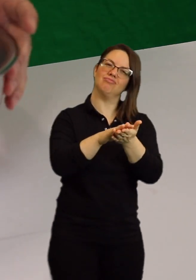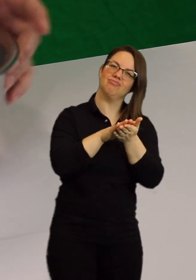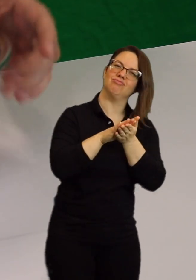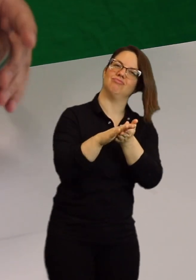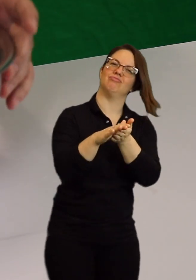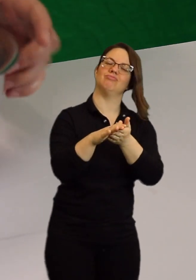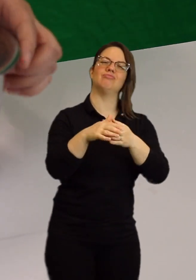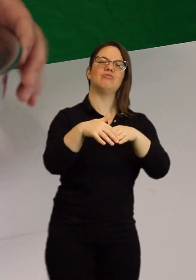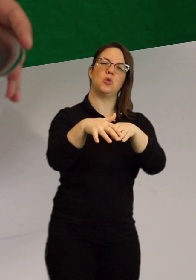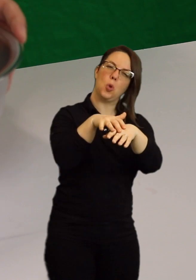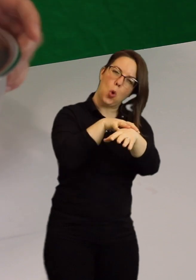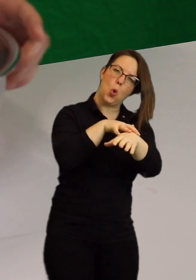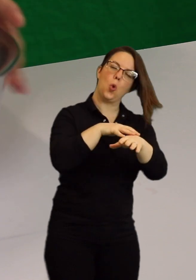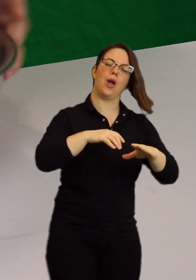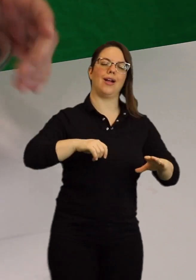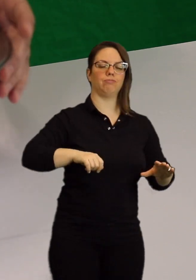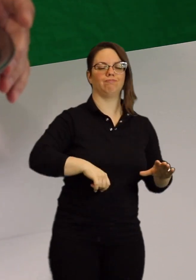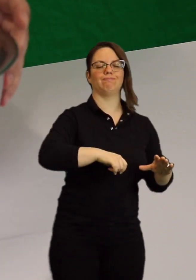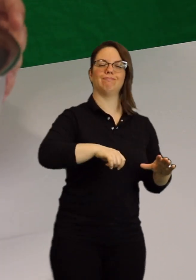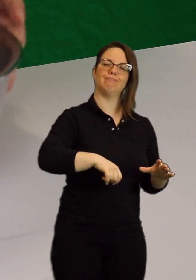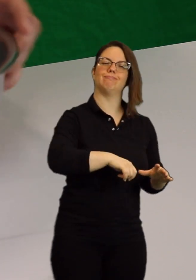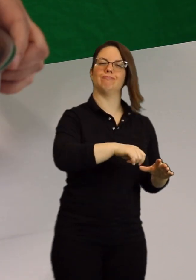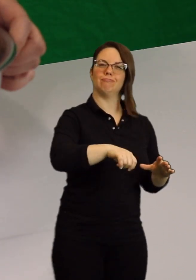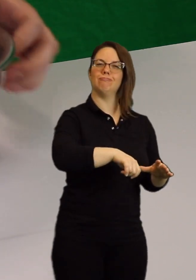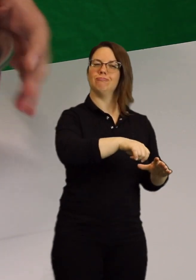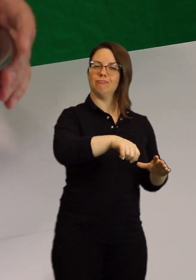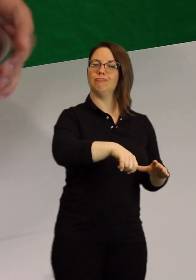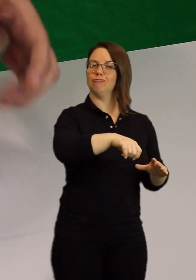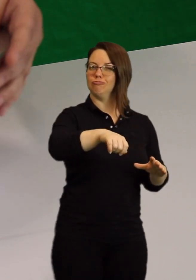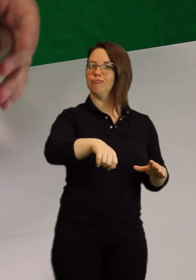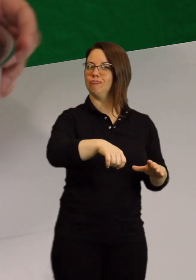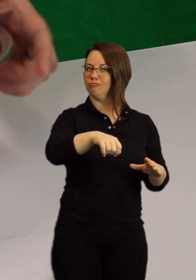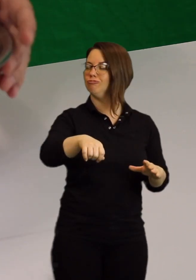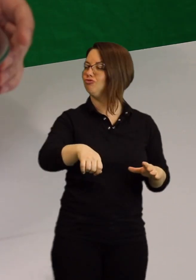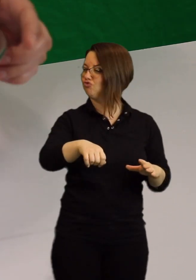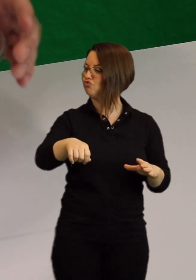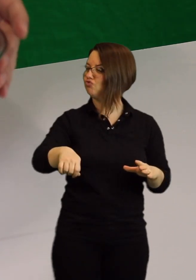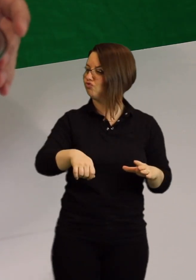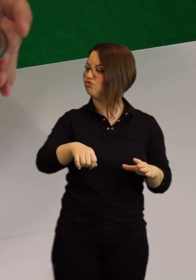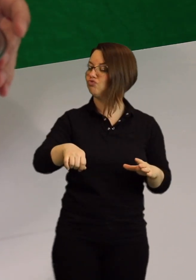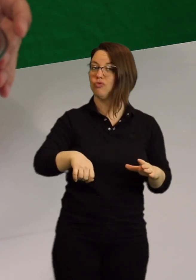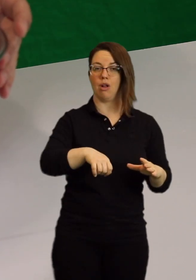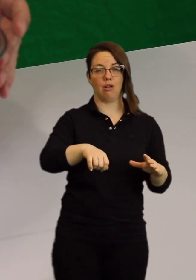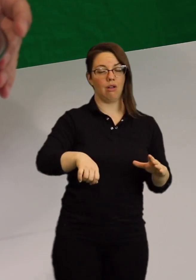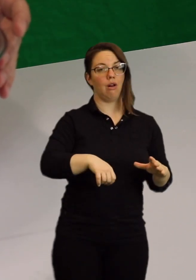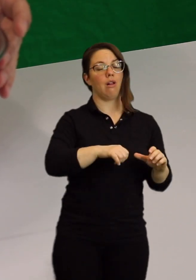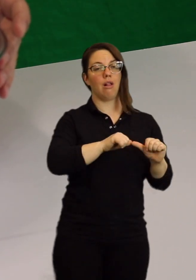And eventually we're going to get to a point where we have to start using our hands because it's going to get too thick.